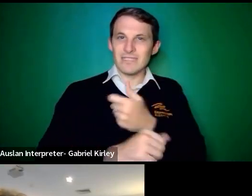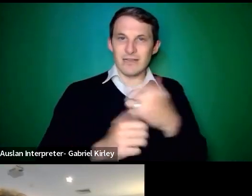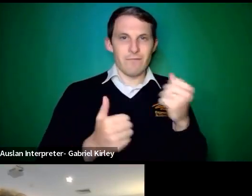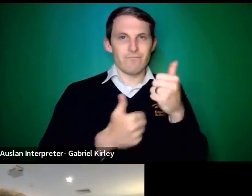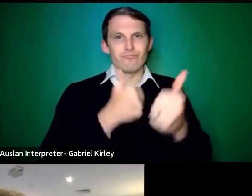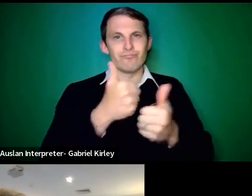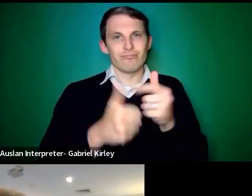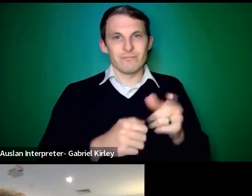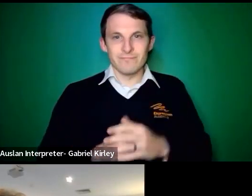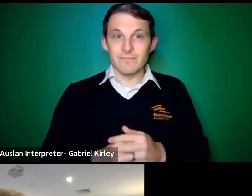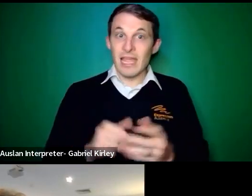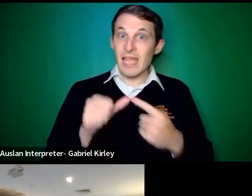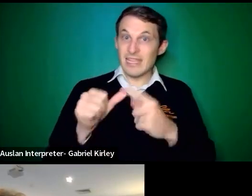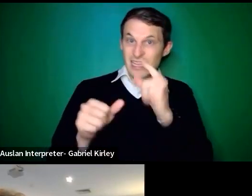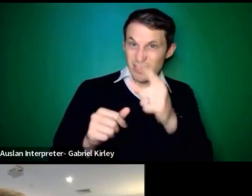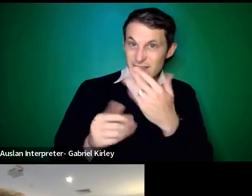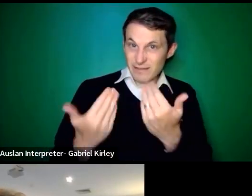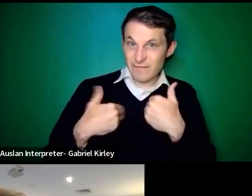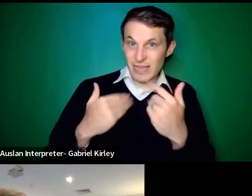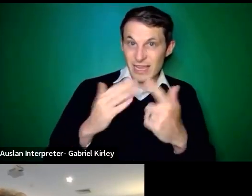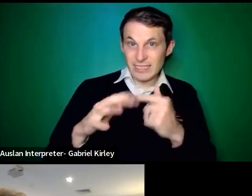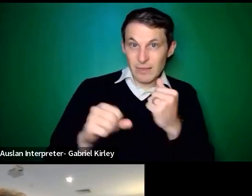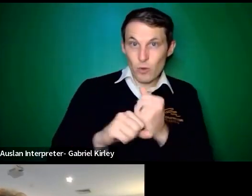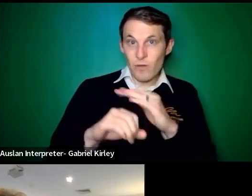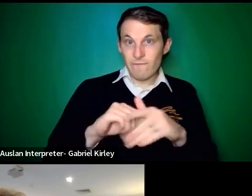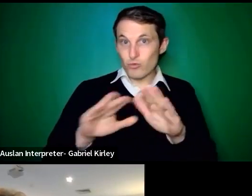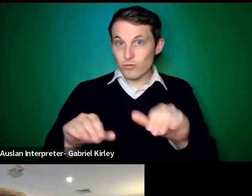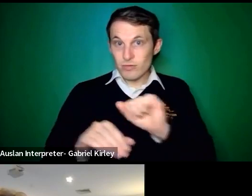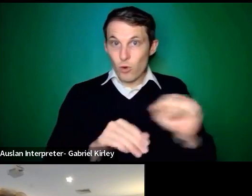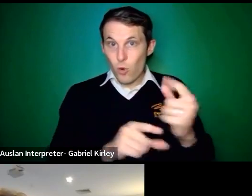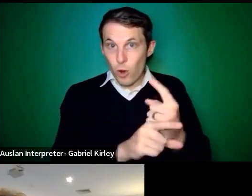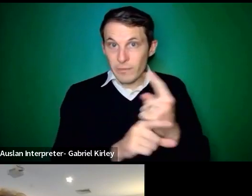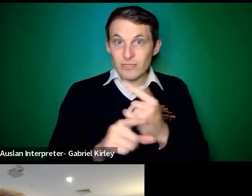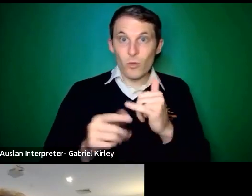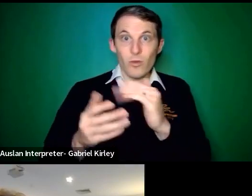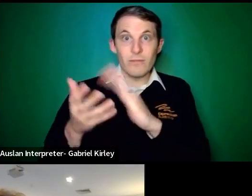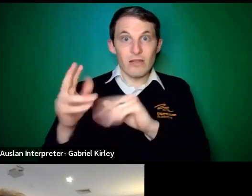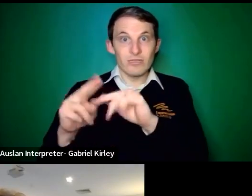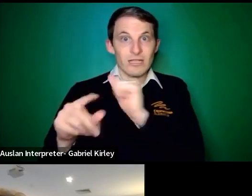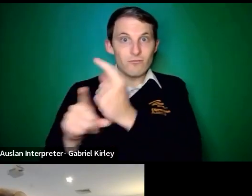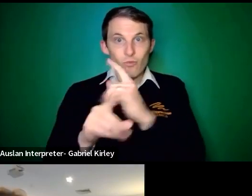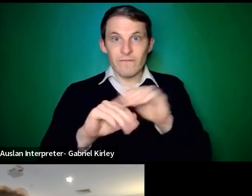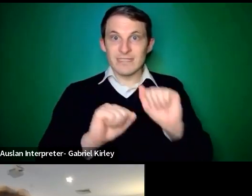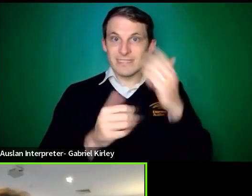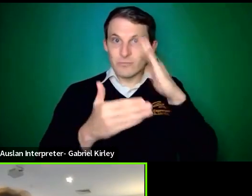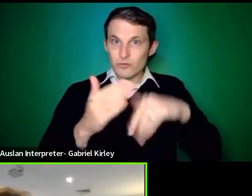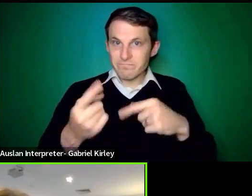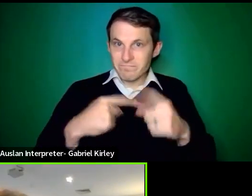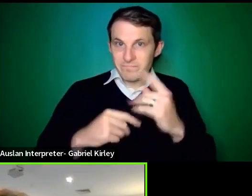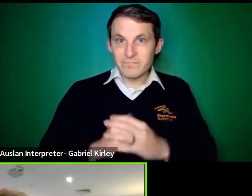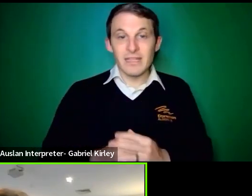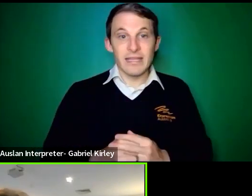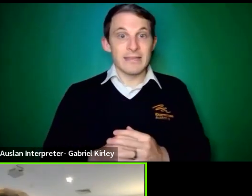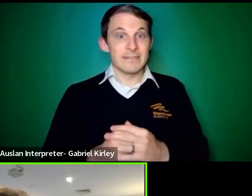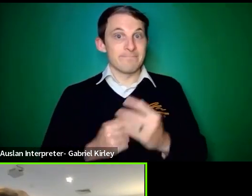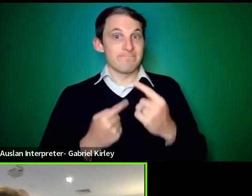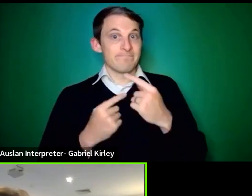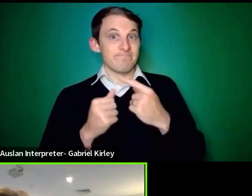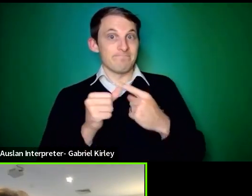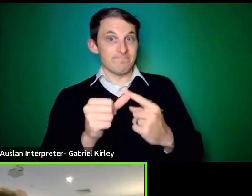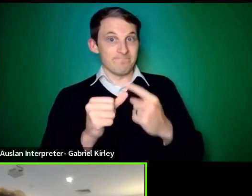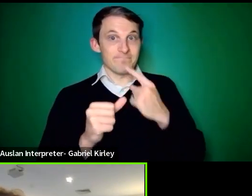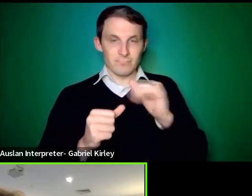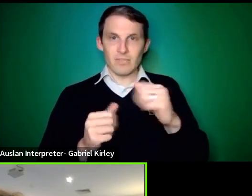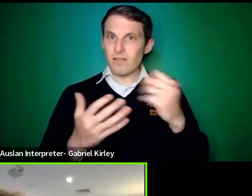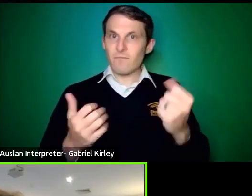you give us some examples about the comments you received from children and parents in relation to that experience? It's been very, very popular.